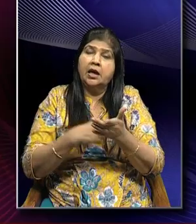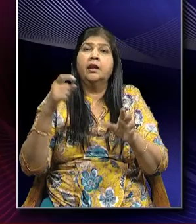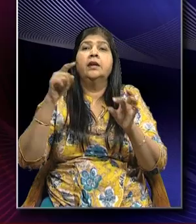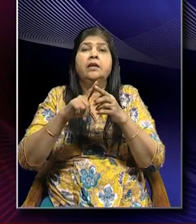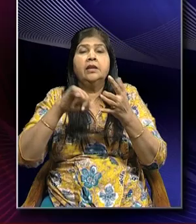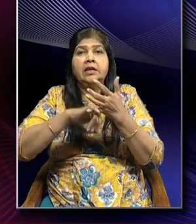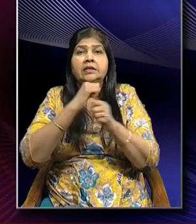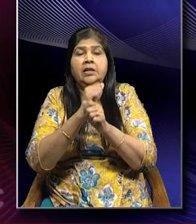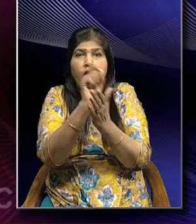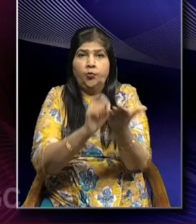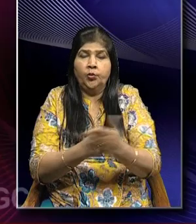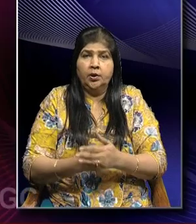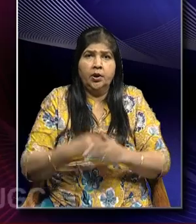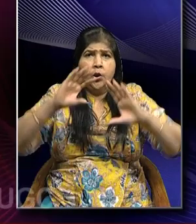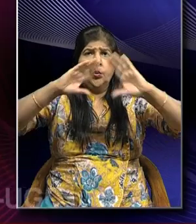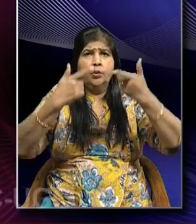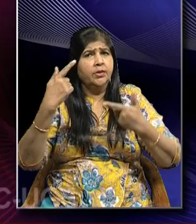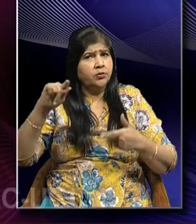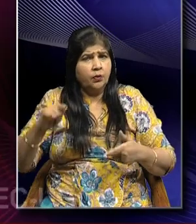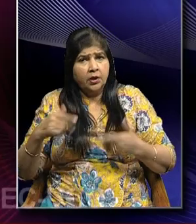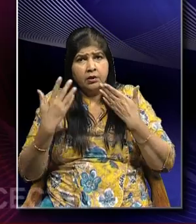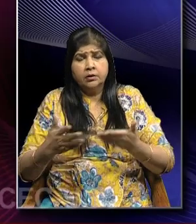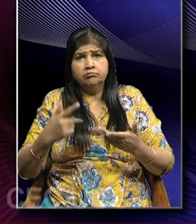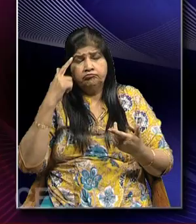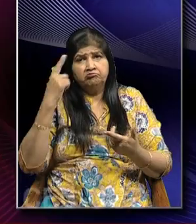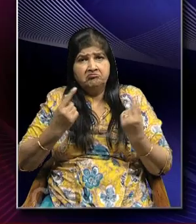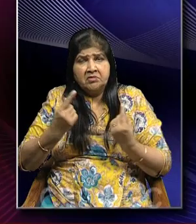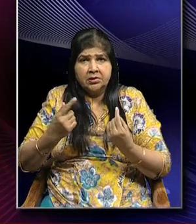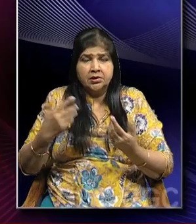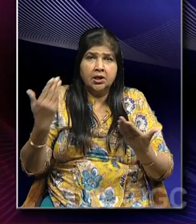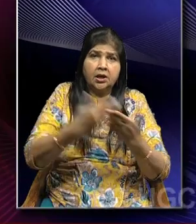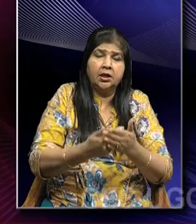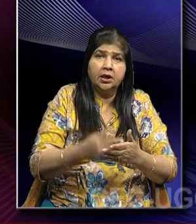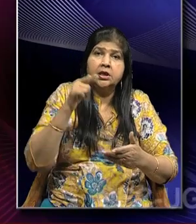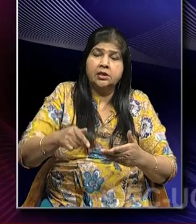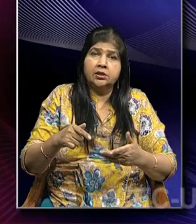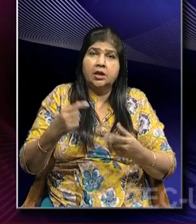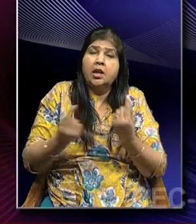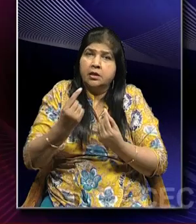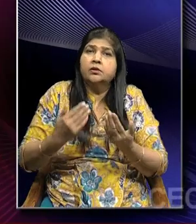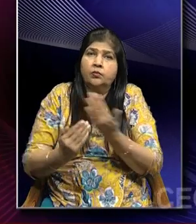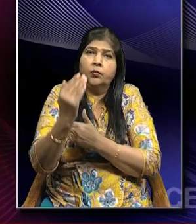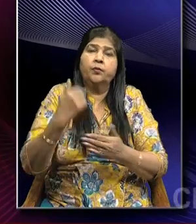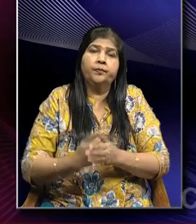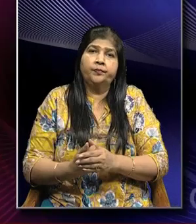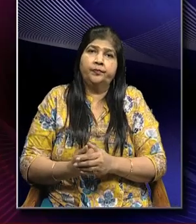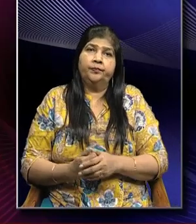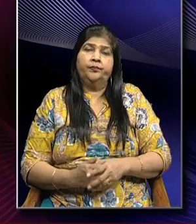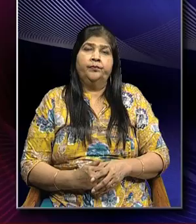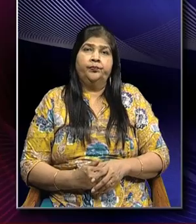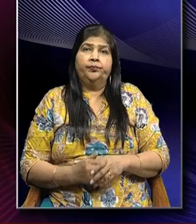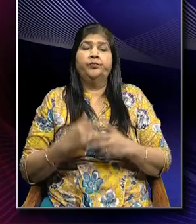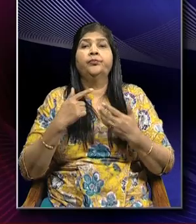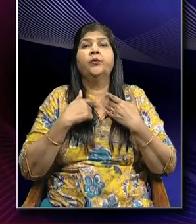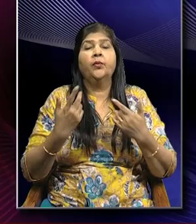been proven. So there are number of researches which are conducted, and still the research is going on, and